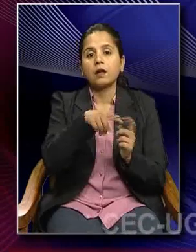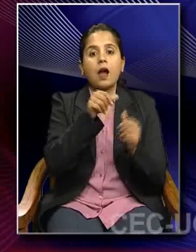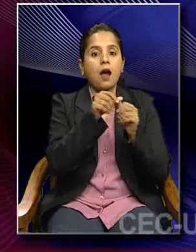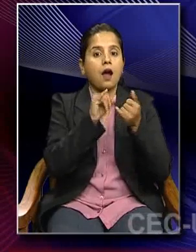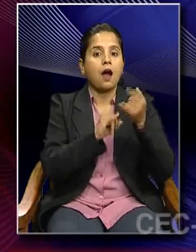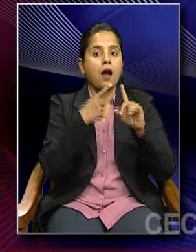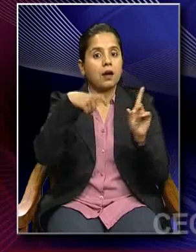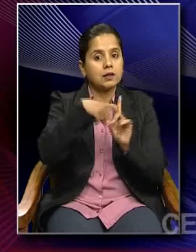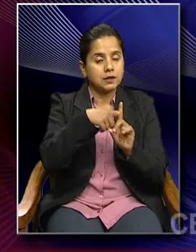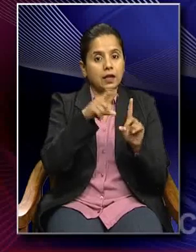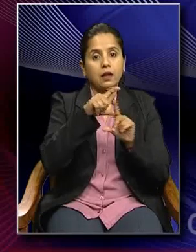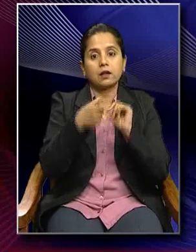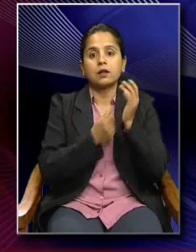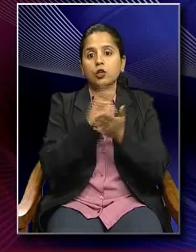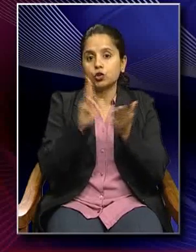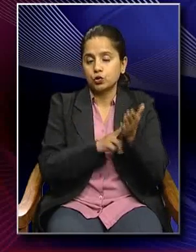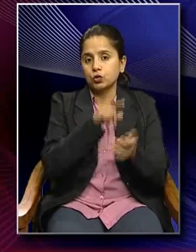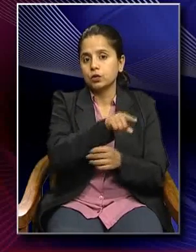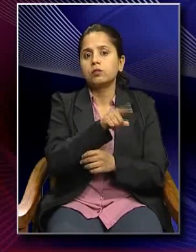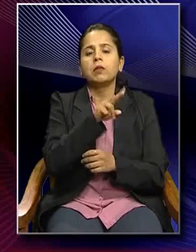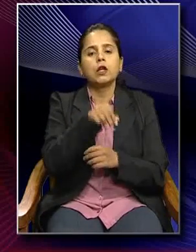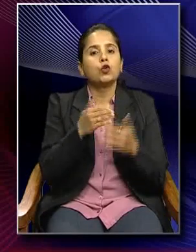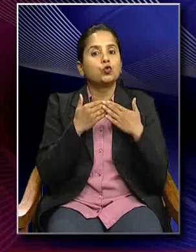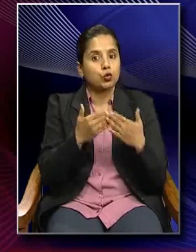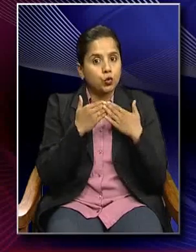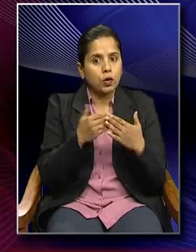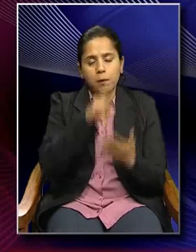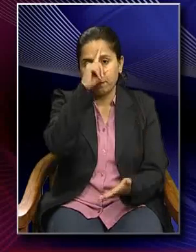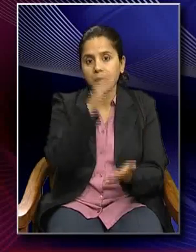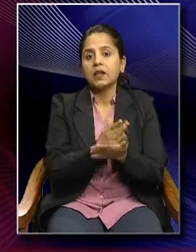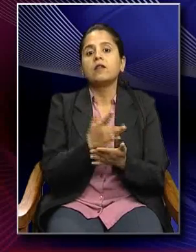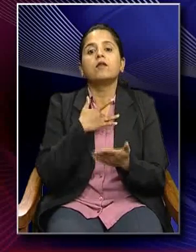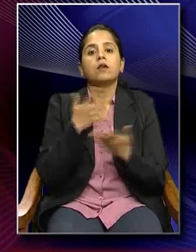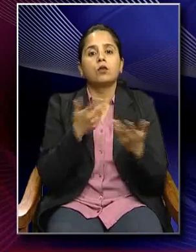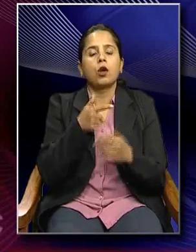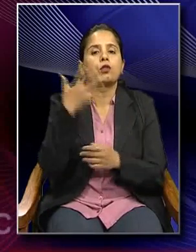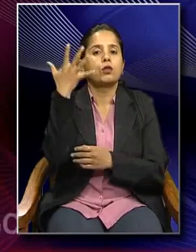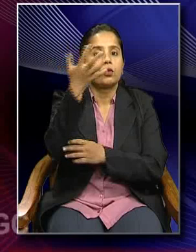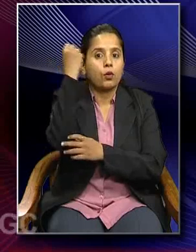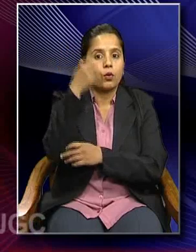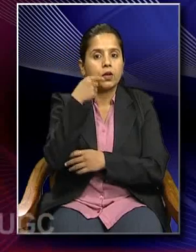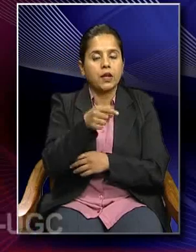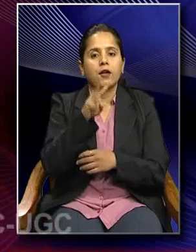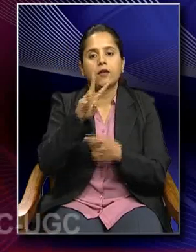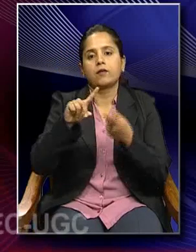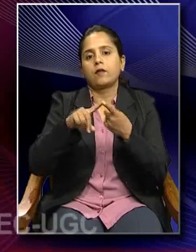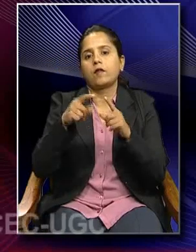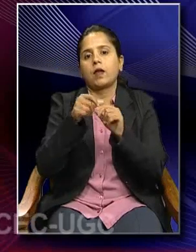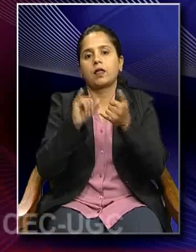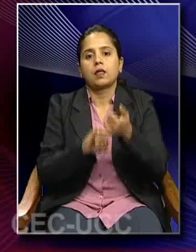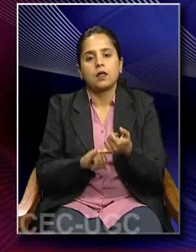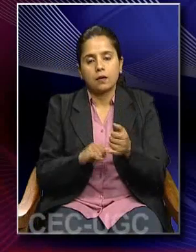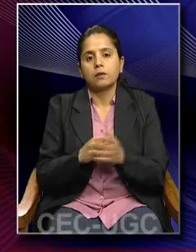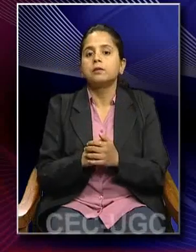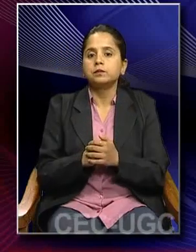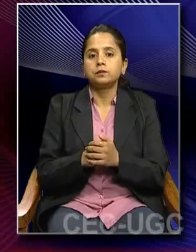Astik Darshan, here the schools believe in the authority of Vedas, while